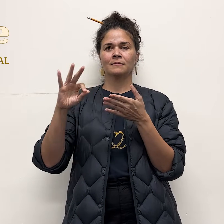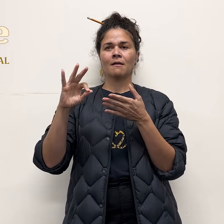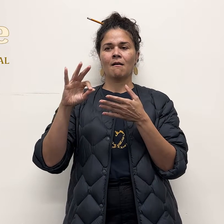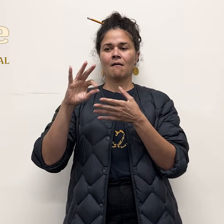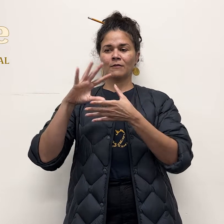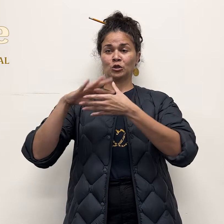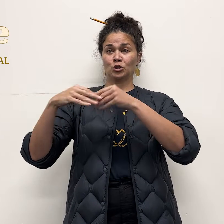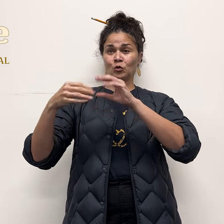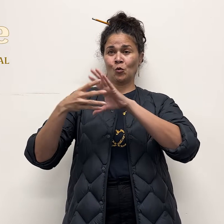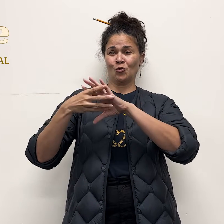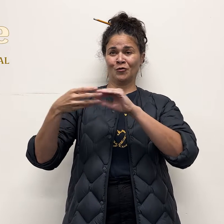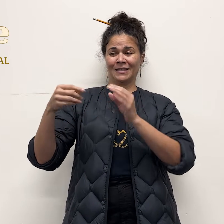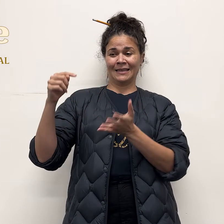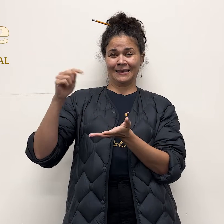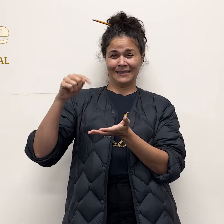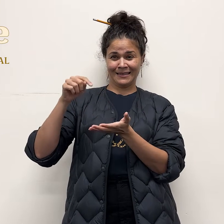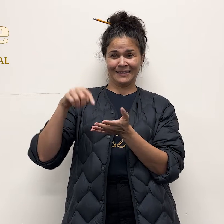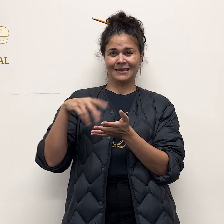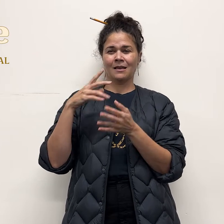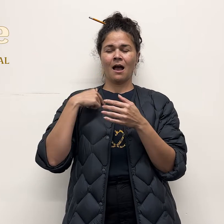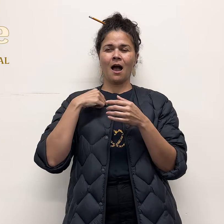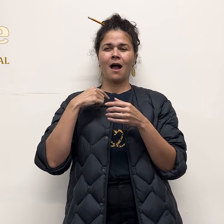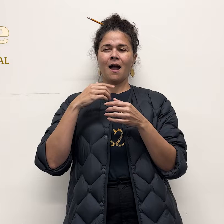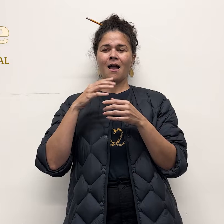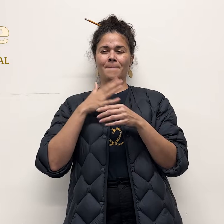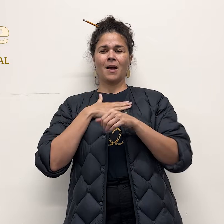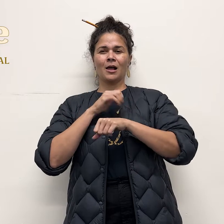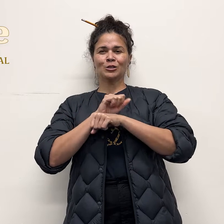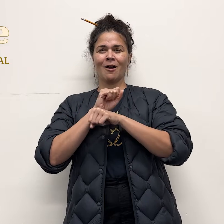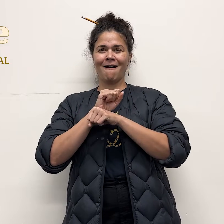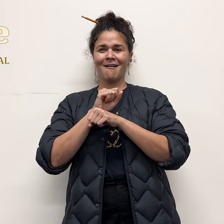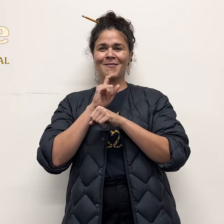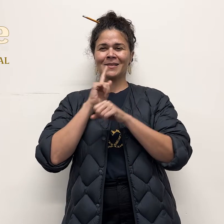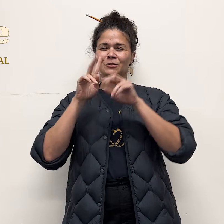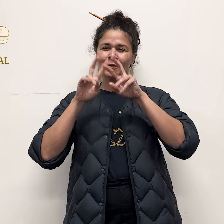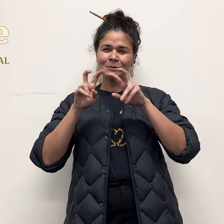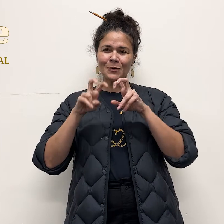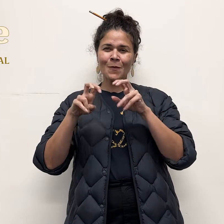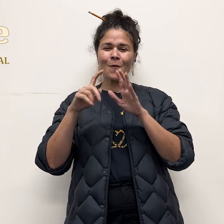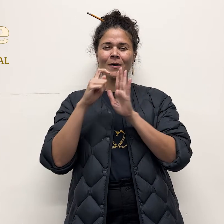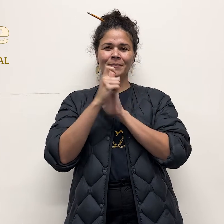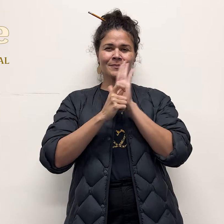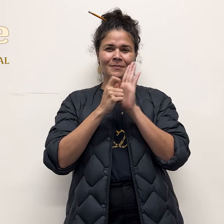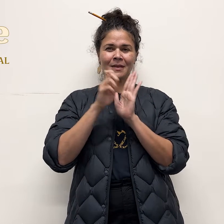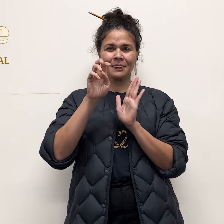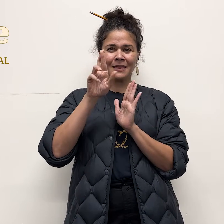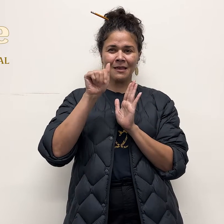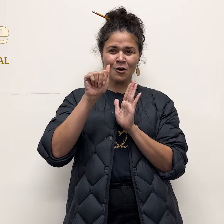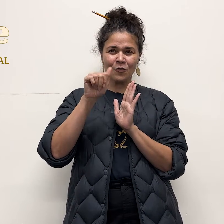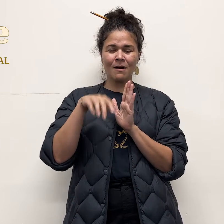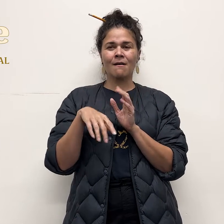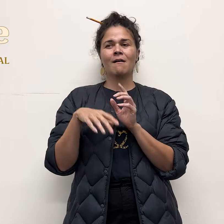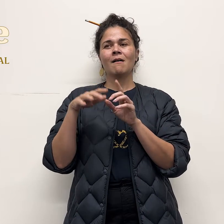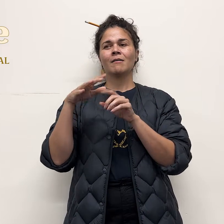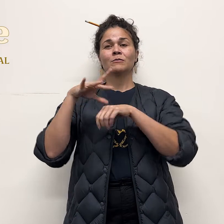that I study the story, and my job is to do an analysis of the era, the